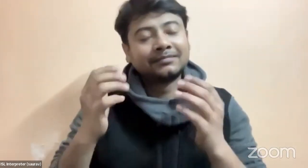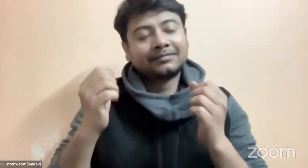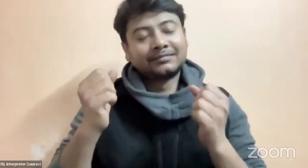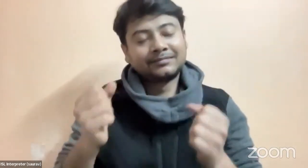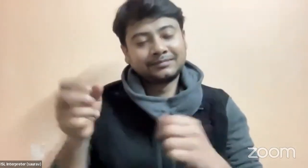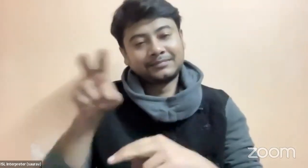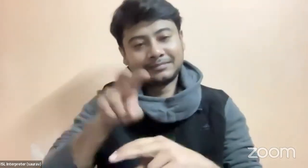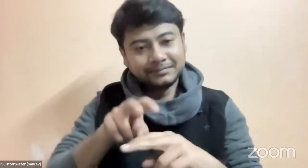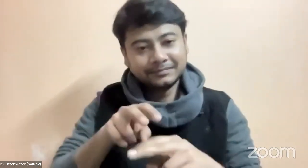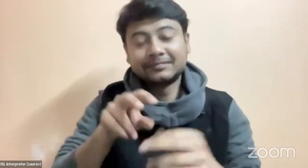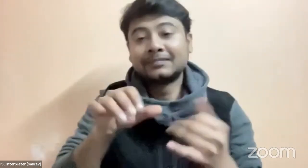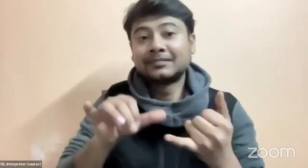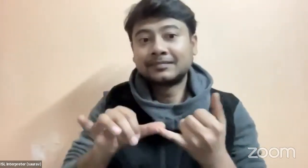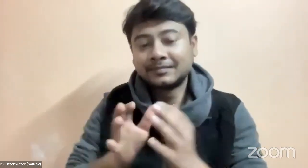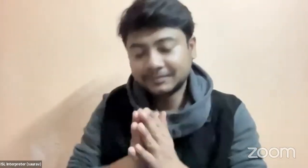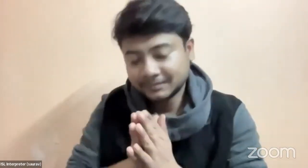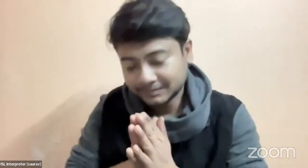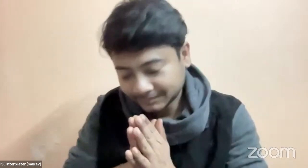Krishna worshipped him.